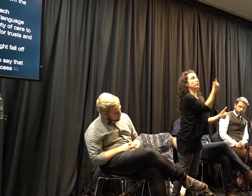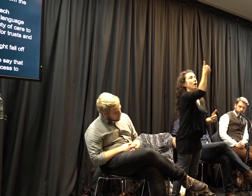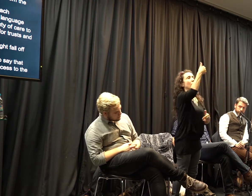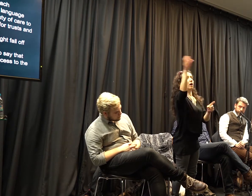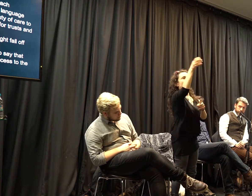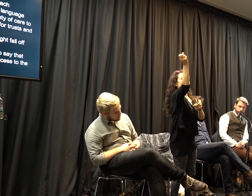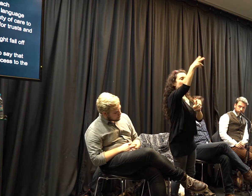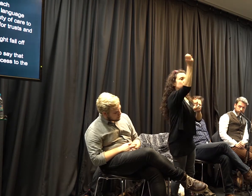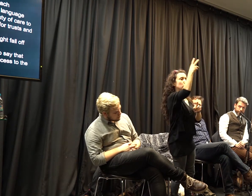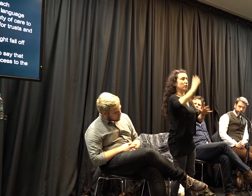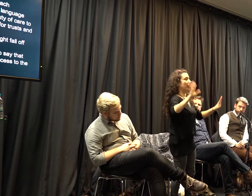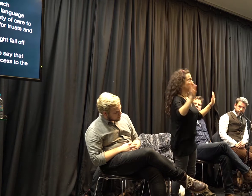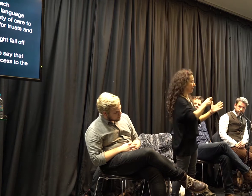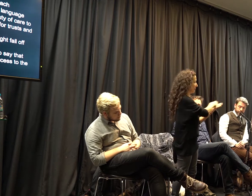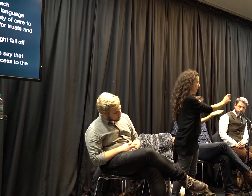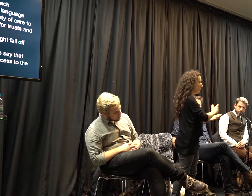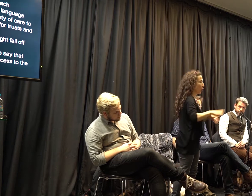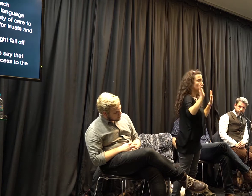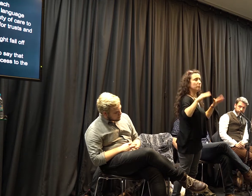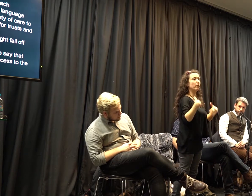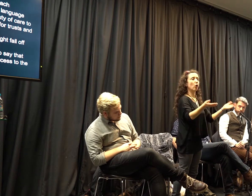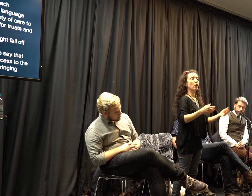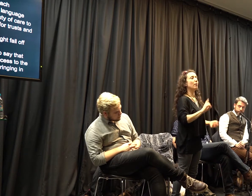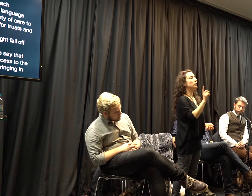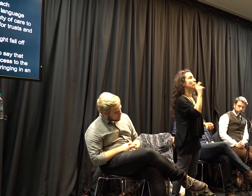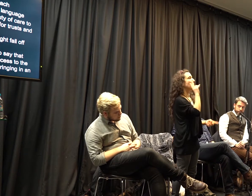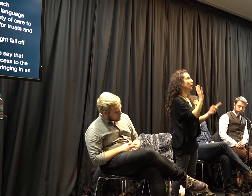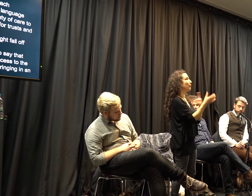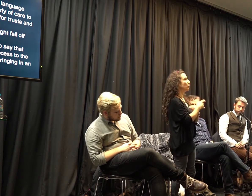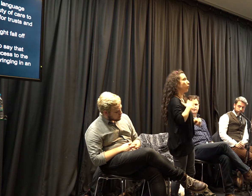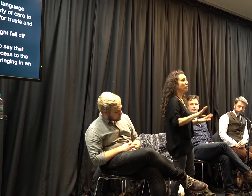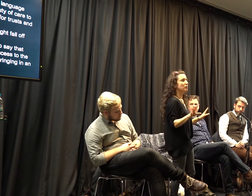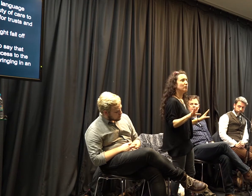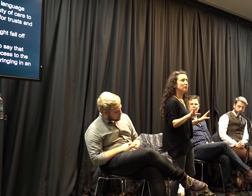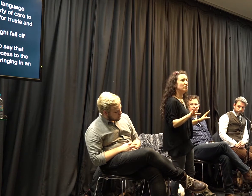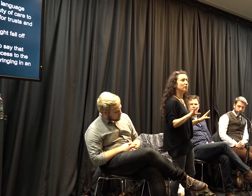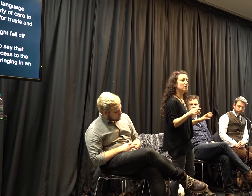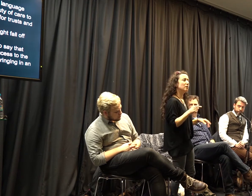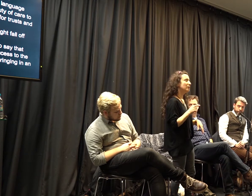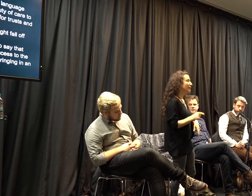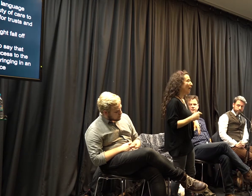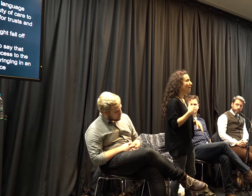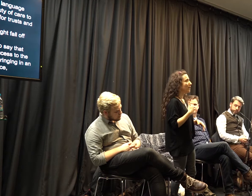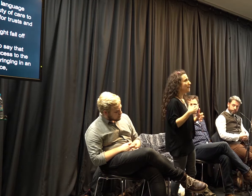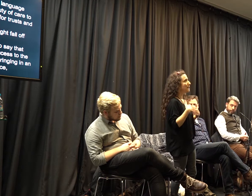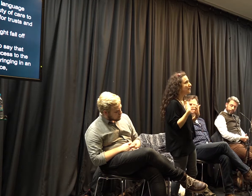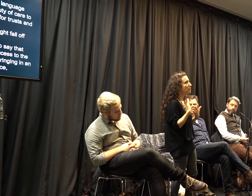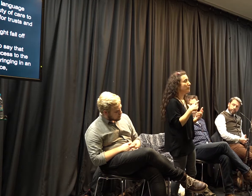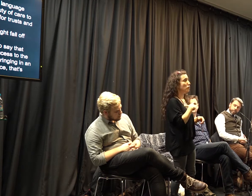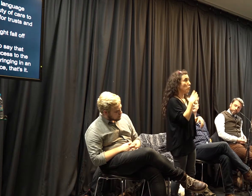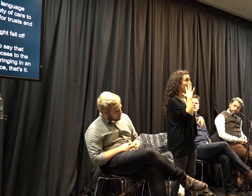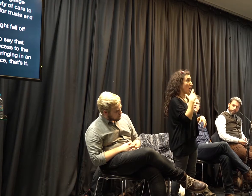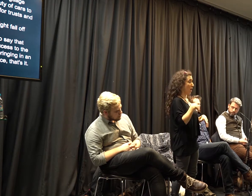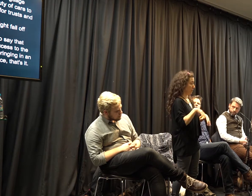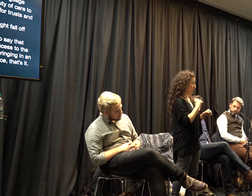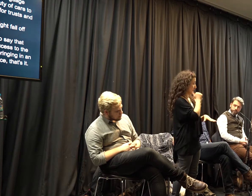members. So they think by bringing in an interpreter or having a caption performance, that's it. They've ticked the box and that's what